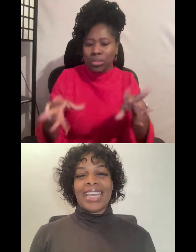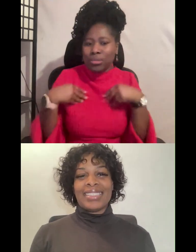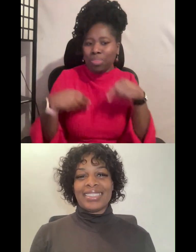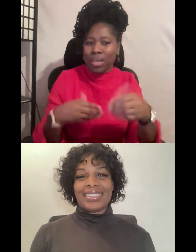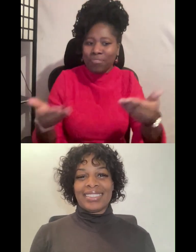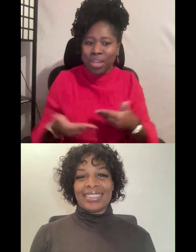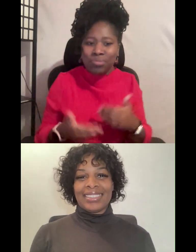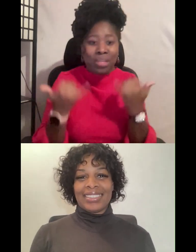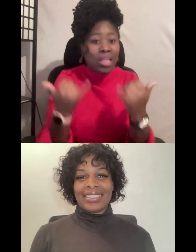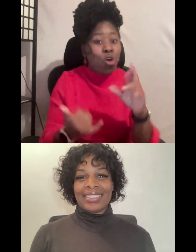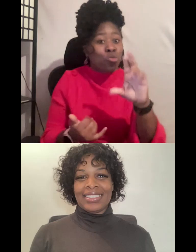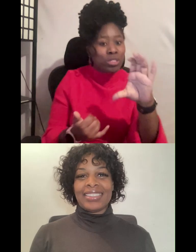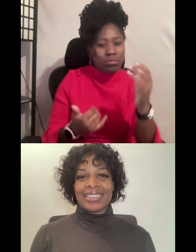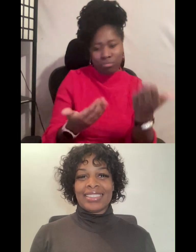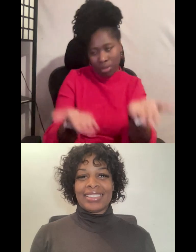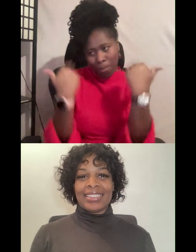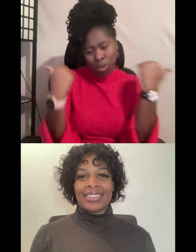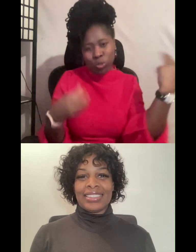Yeah.